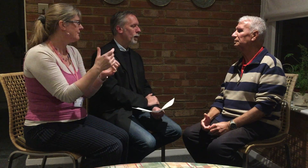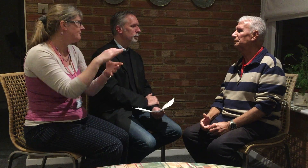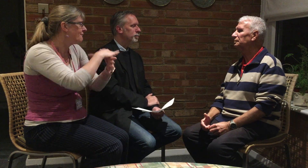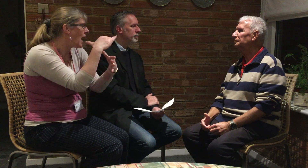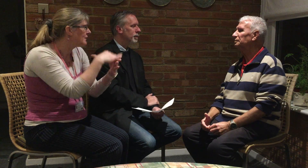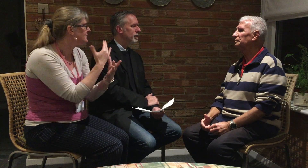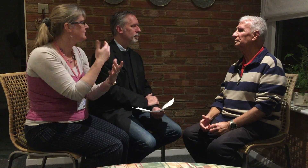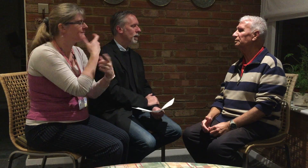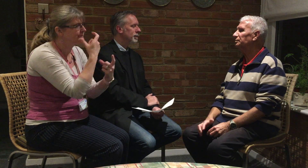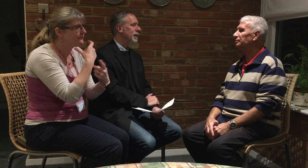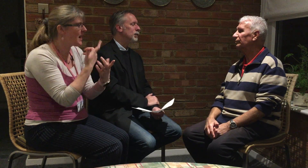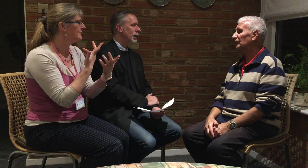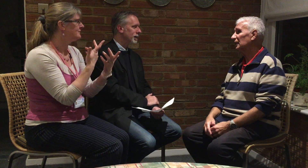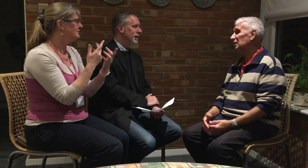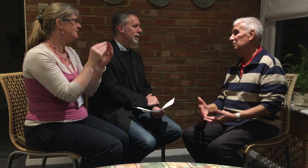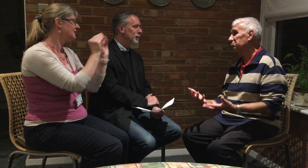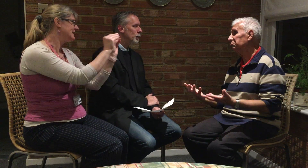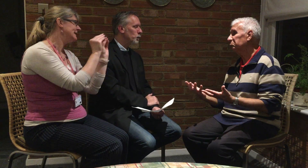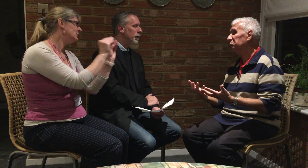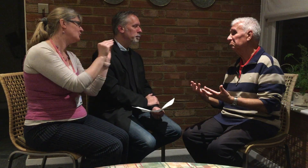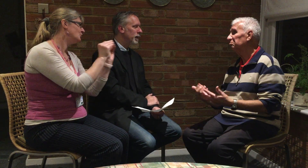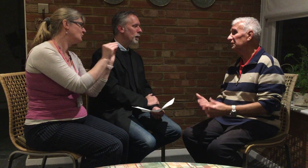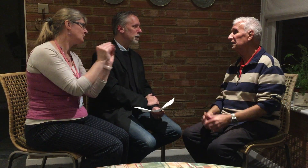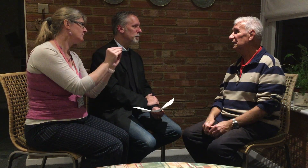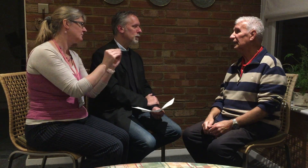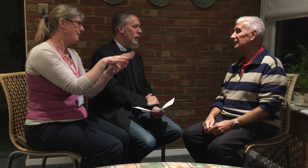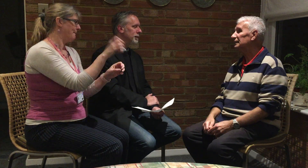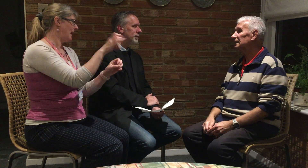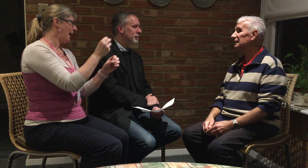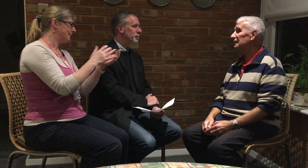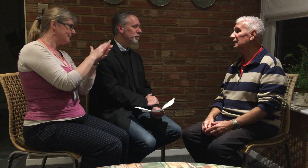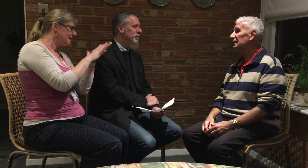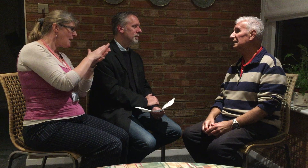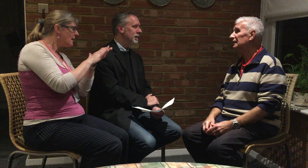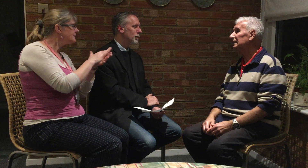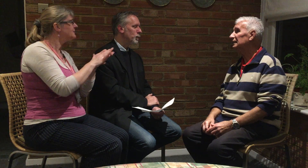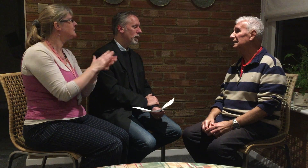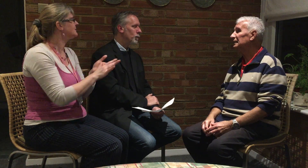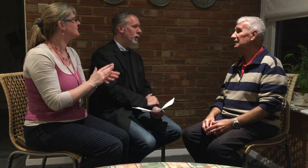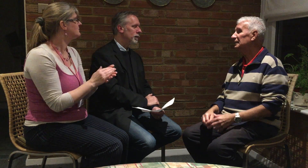type teaching so that we can pick up some signs. Would that work?